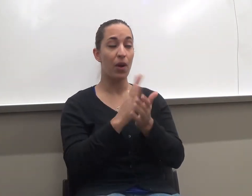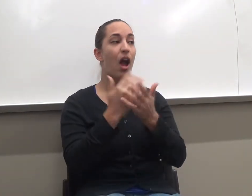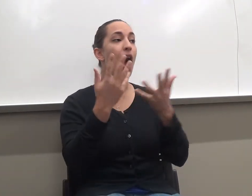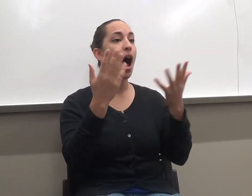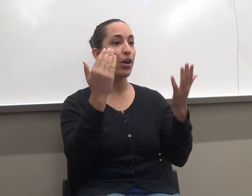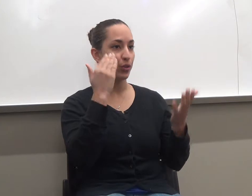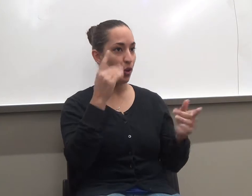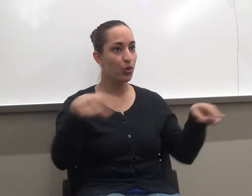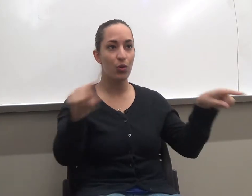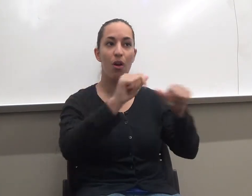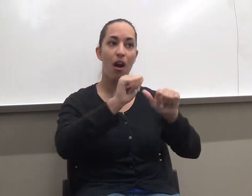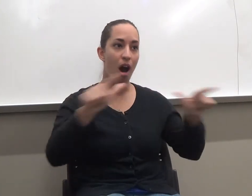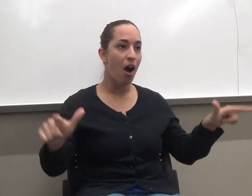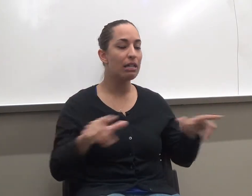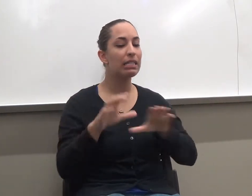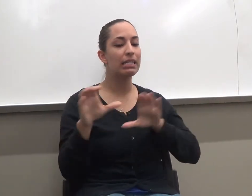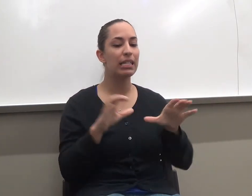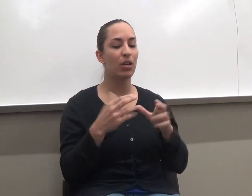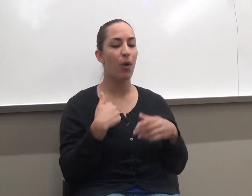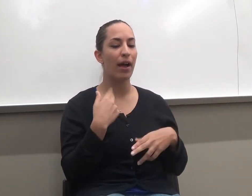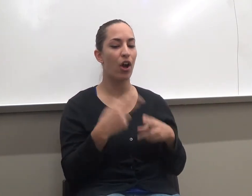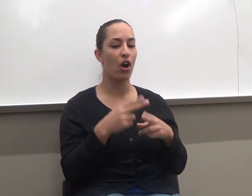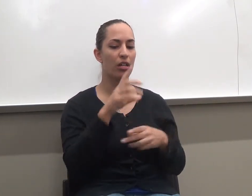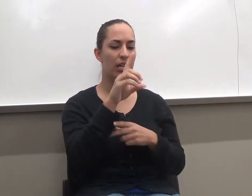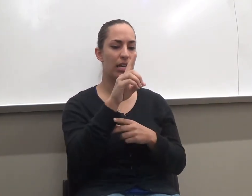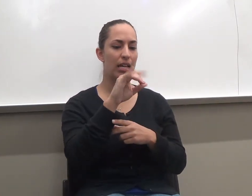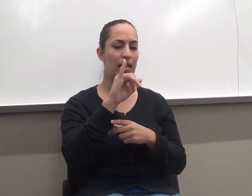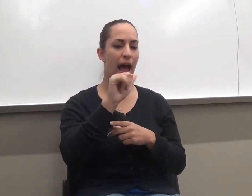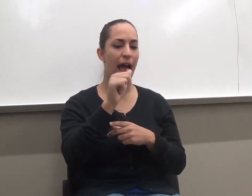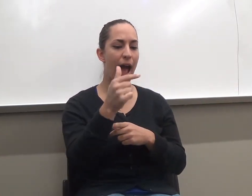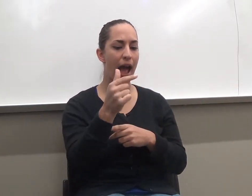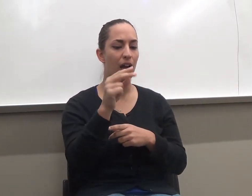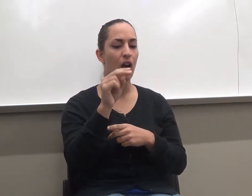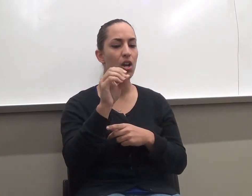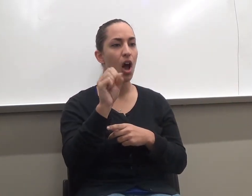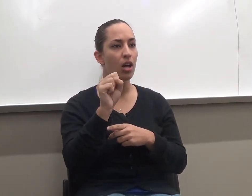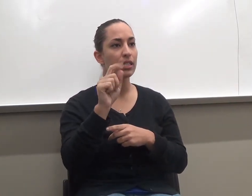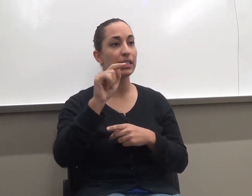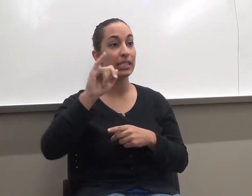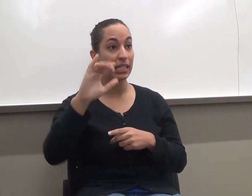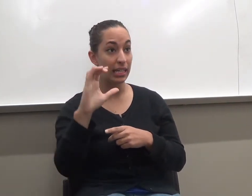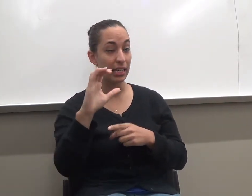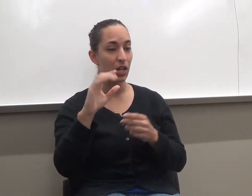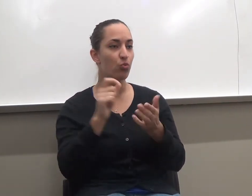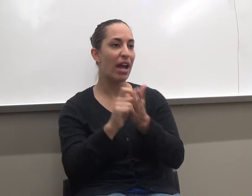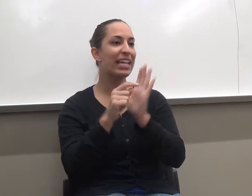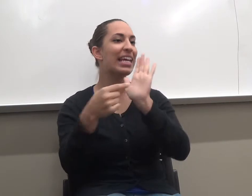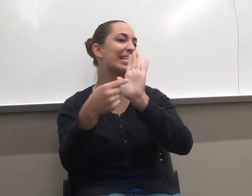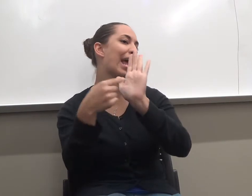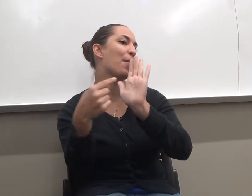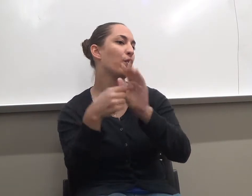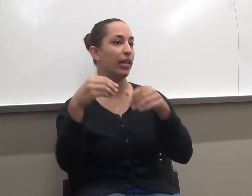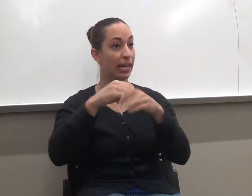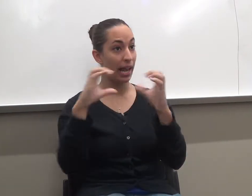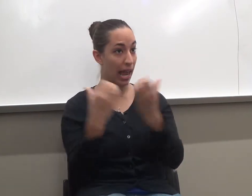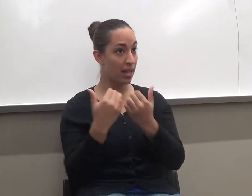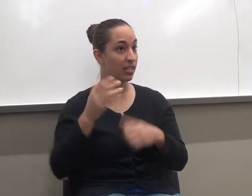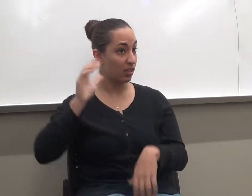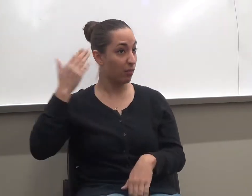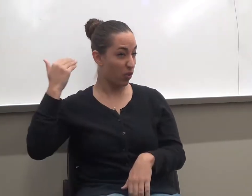what I called a diagnostic in-class writing sample the other day. I want you to know this paper that